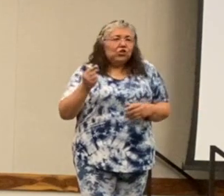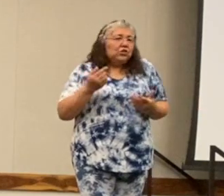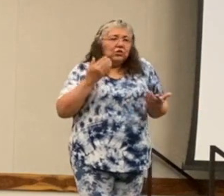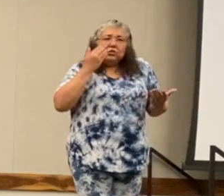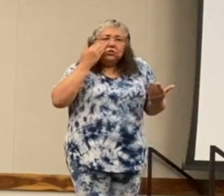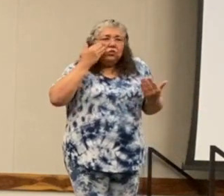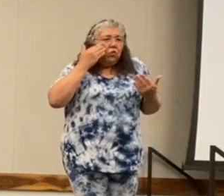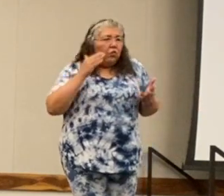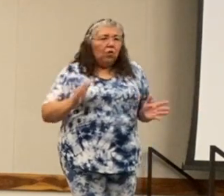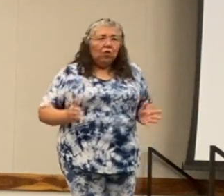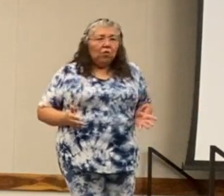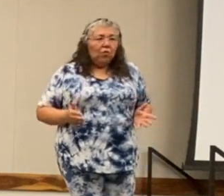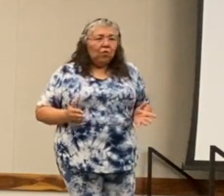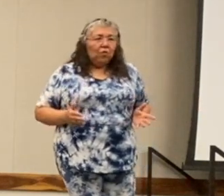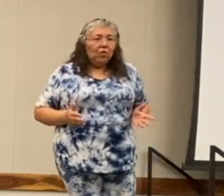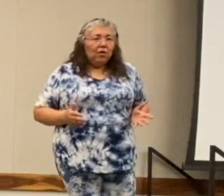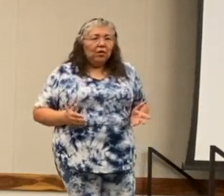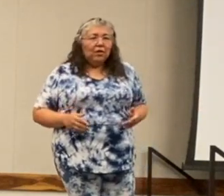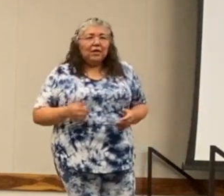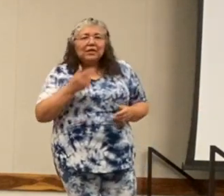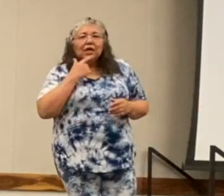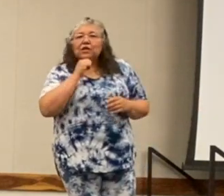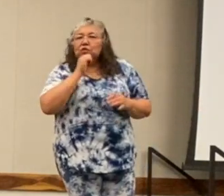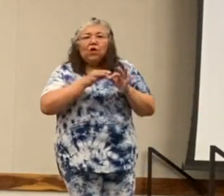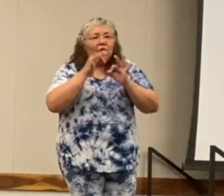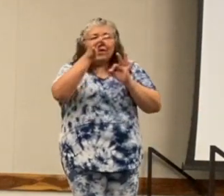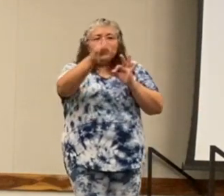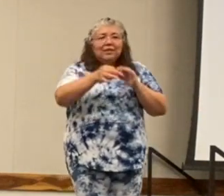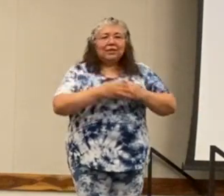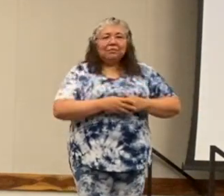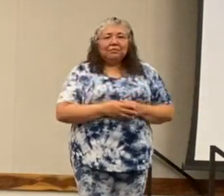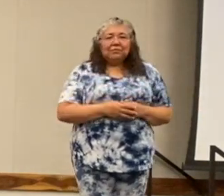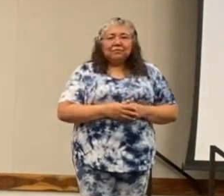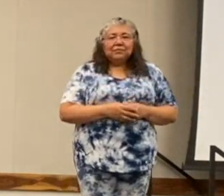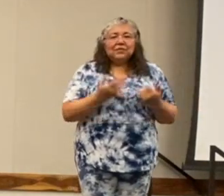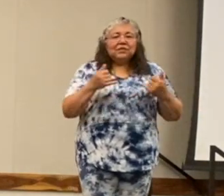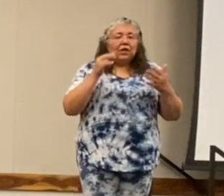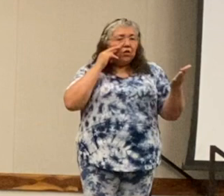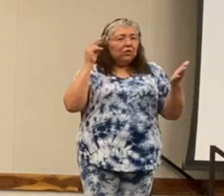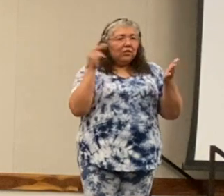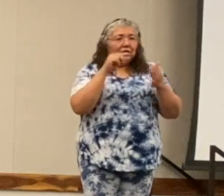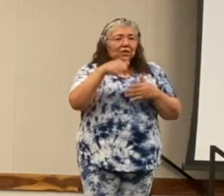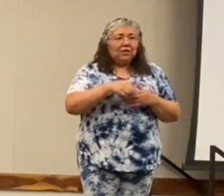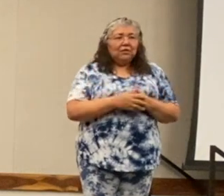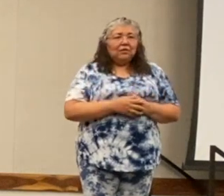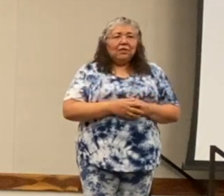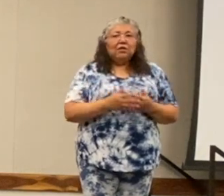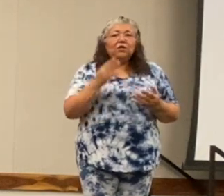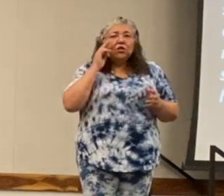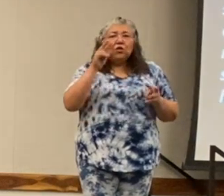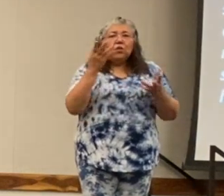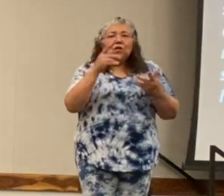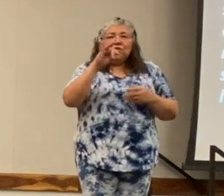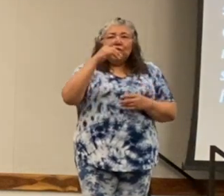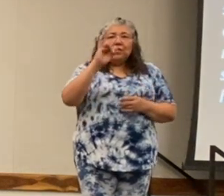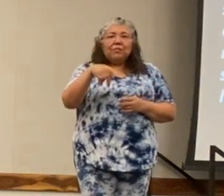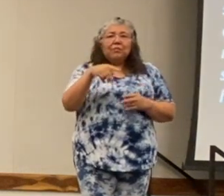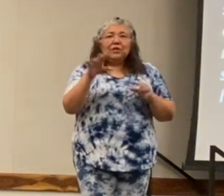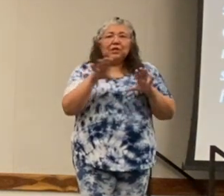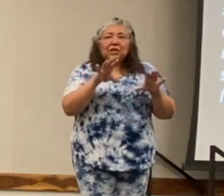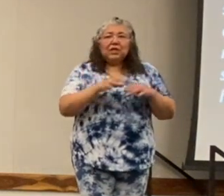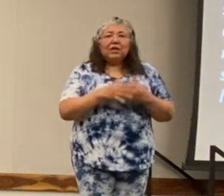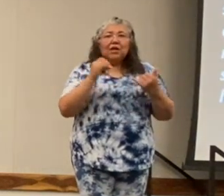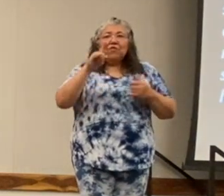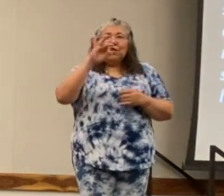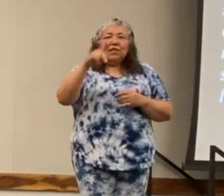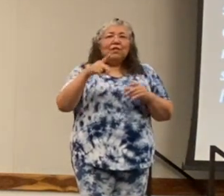know. Say, don't hesitate. Don't hesitate. So check this out. Let's look at what Philip did, verse 30 to 35. So when